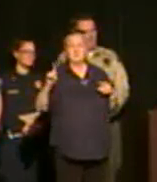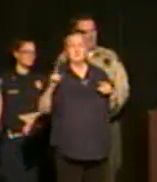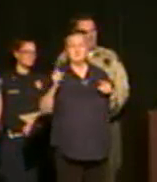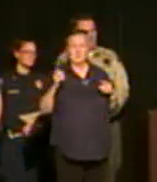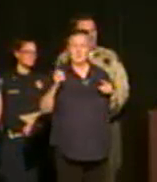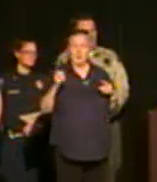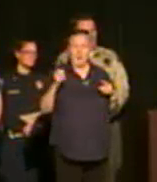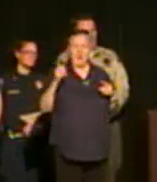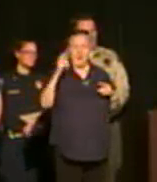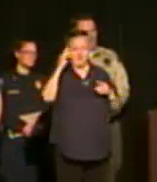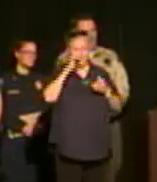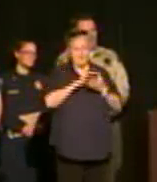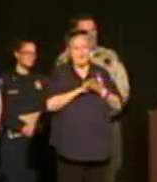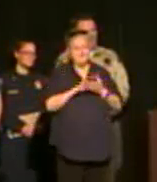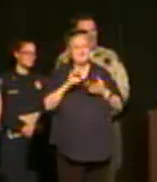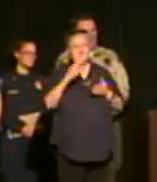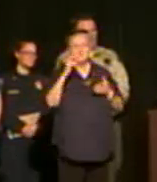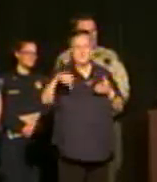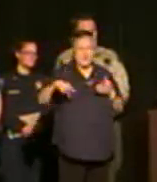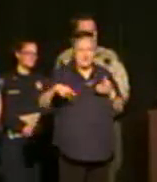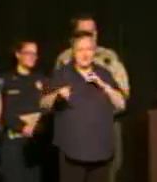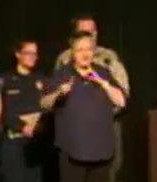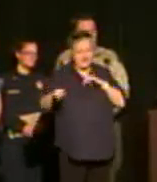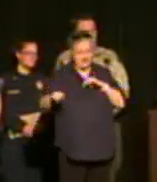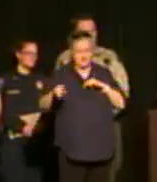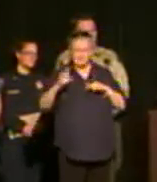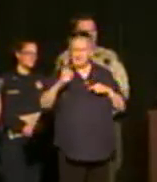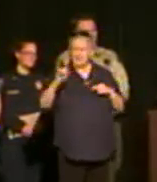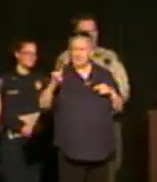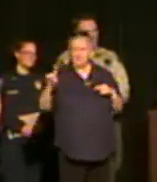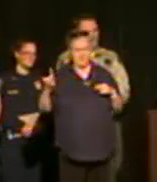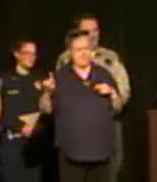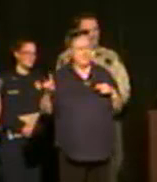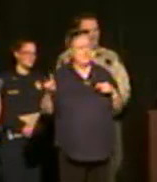So I believe it's the CHP that answers 911.